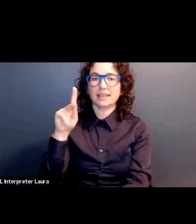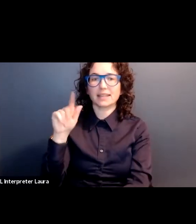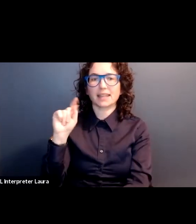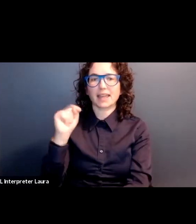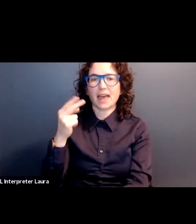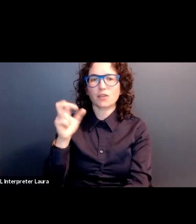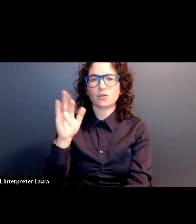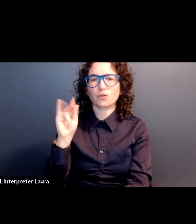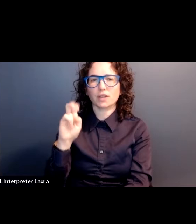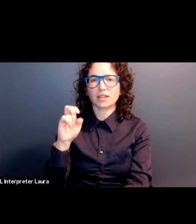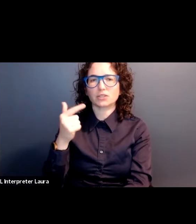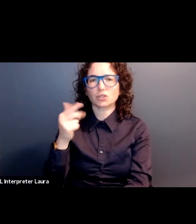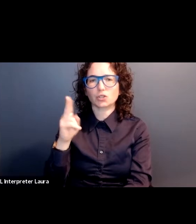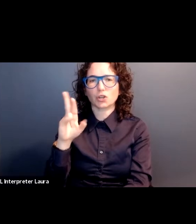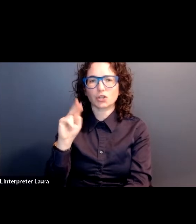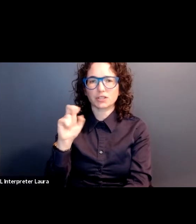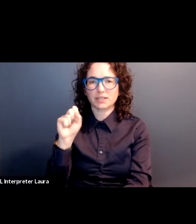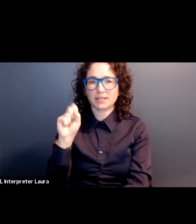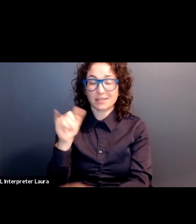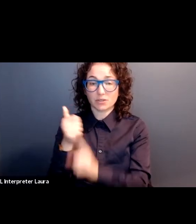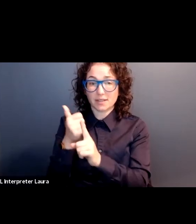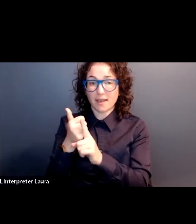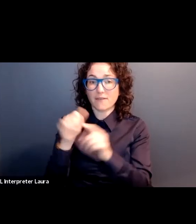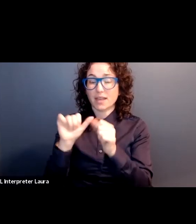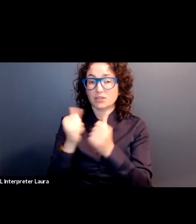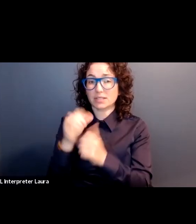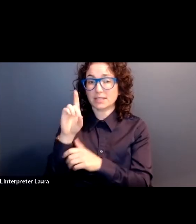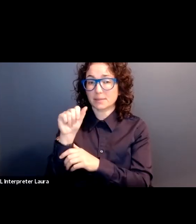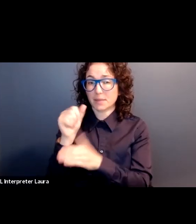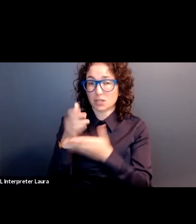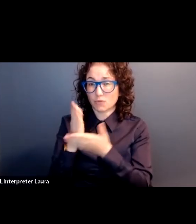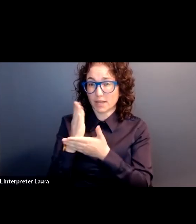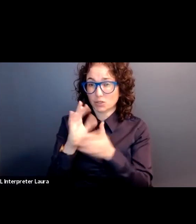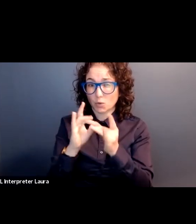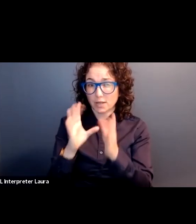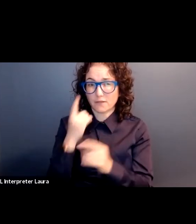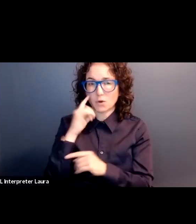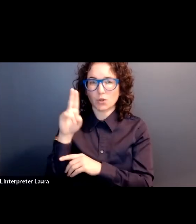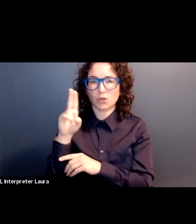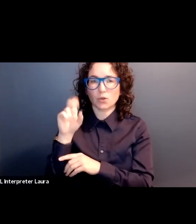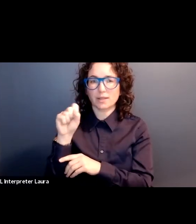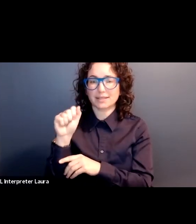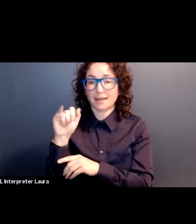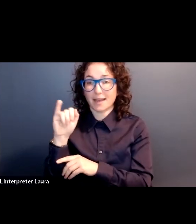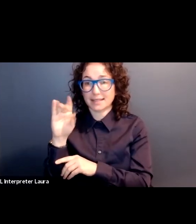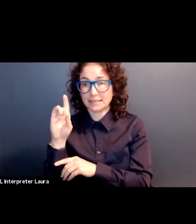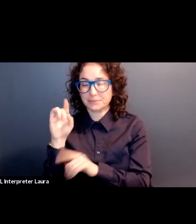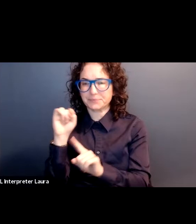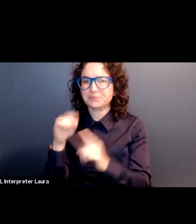the Agency Disability Rights Coordinator for USAID. Kathy's going to kick us off this morning